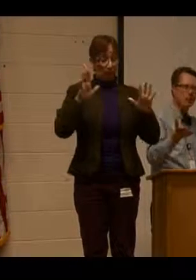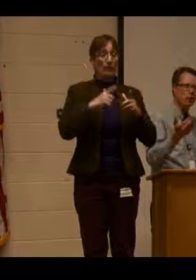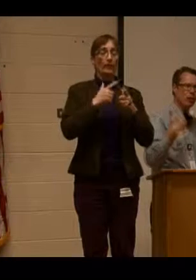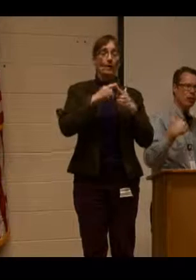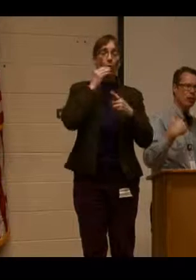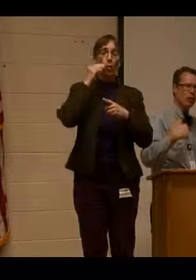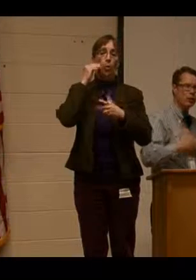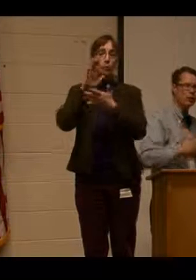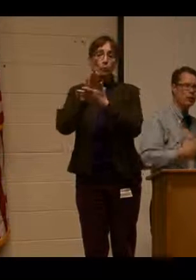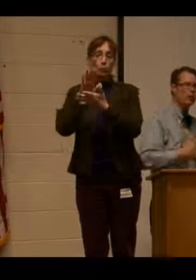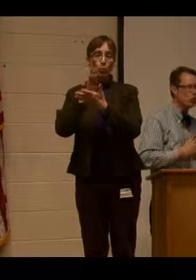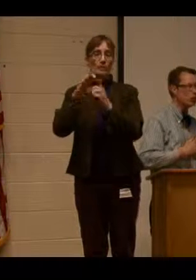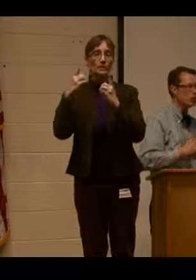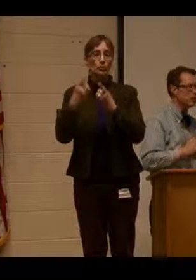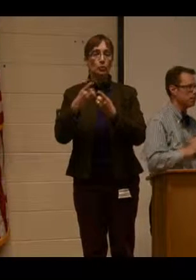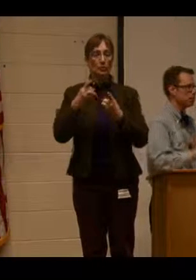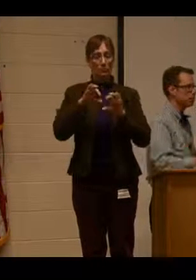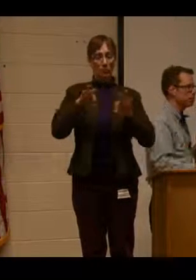students.